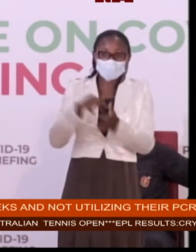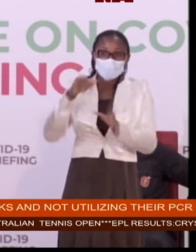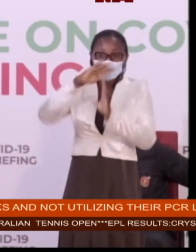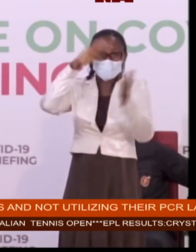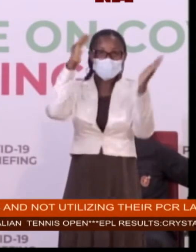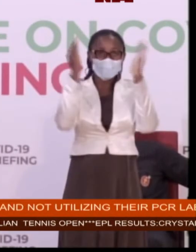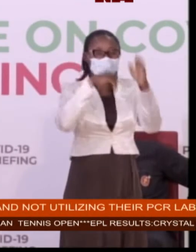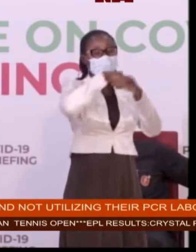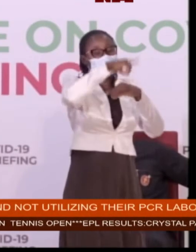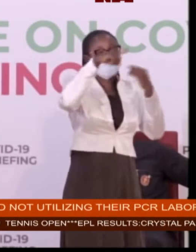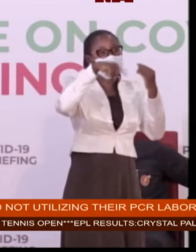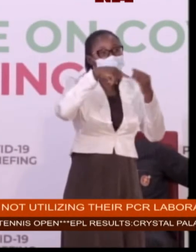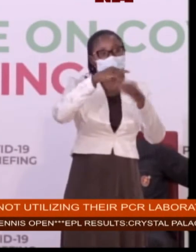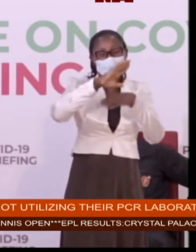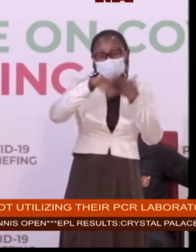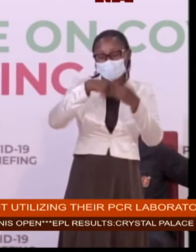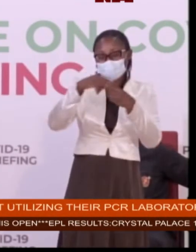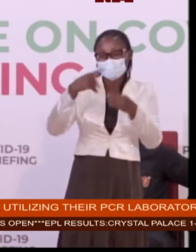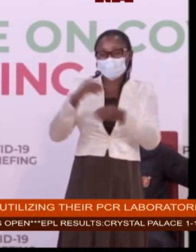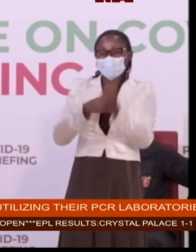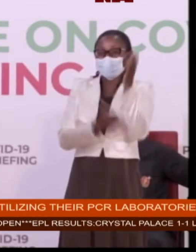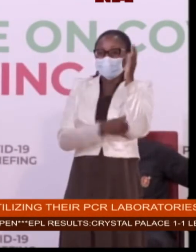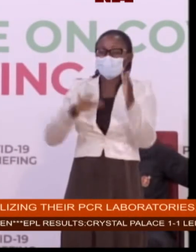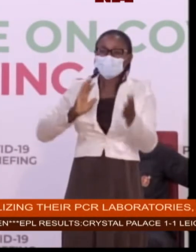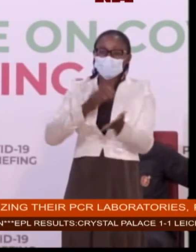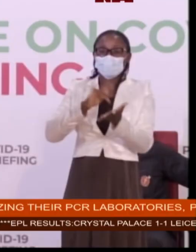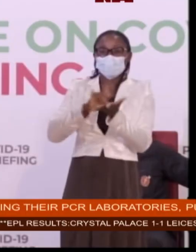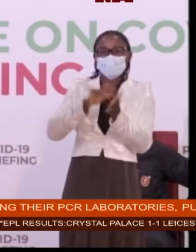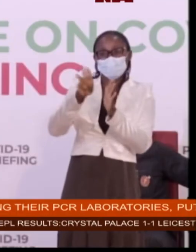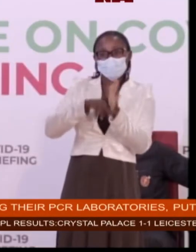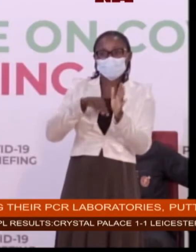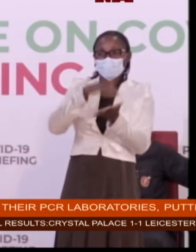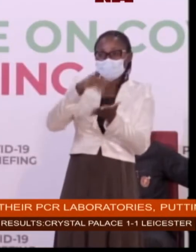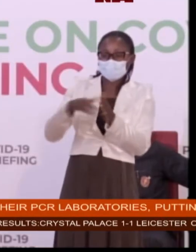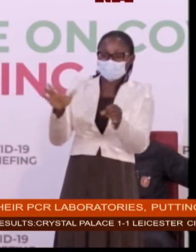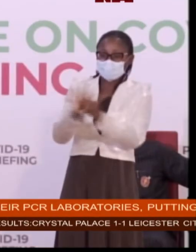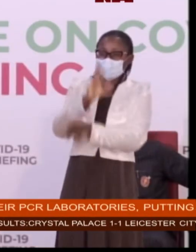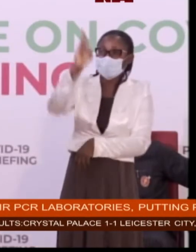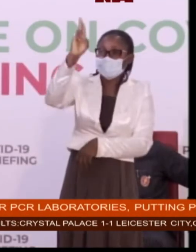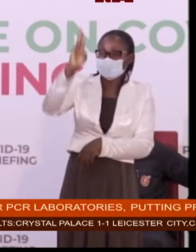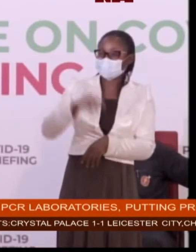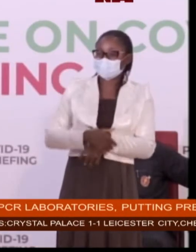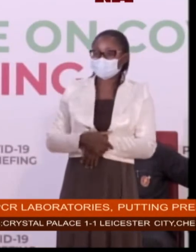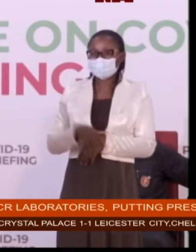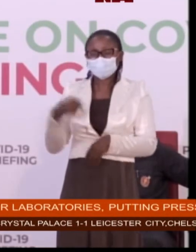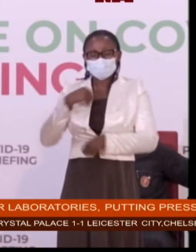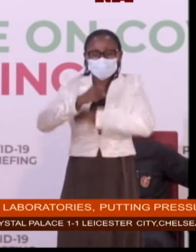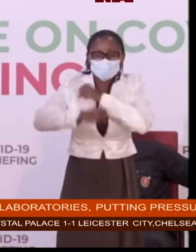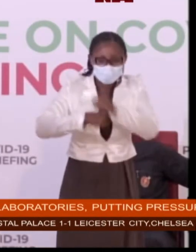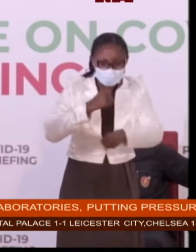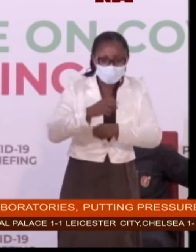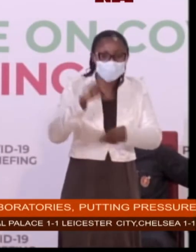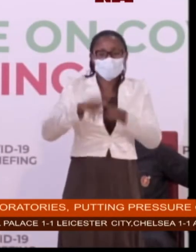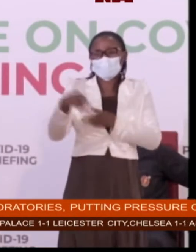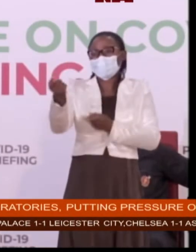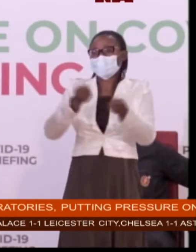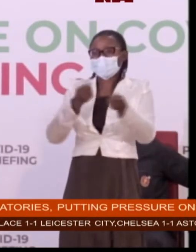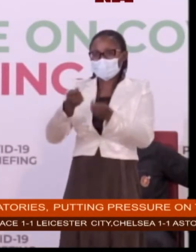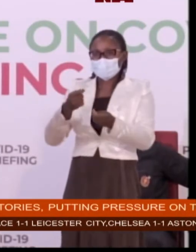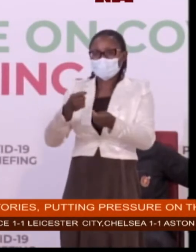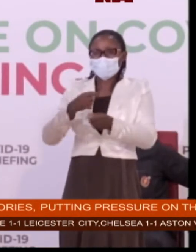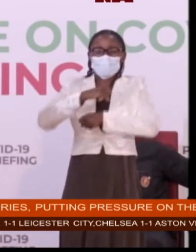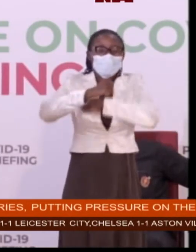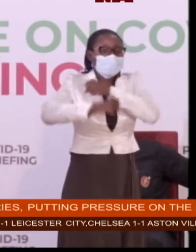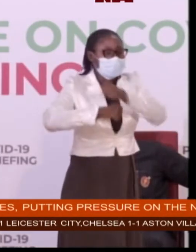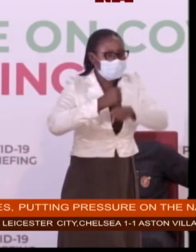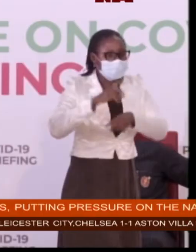the country. Our treatment centers are filling up. We're struggling to keep up. We're